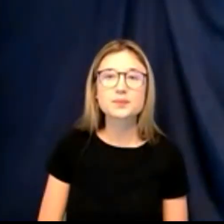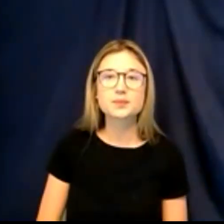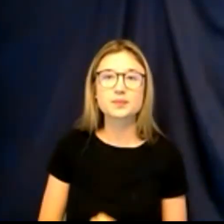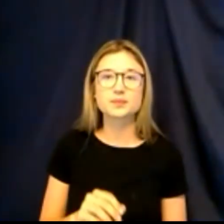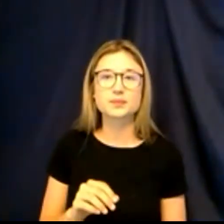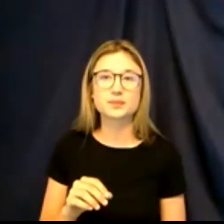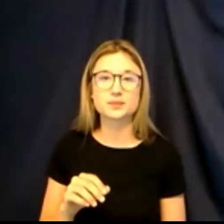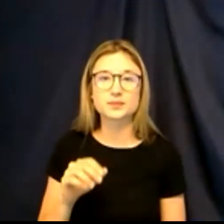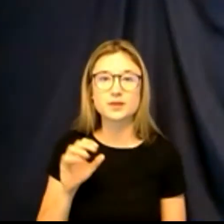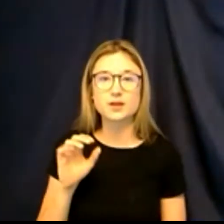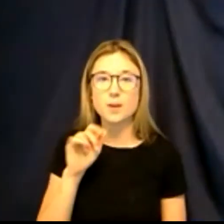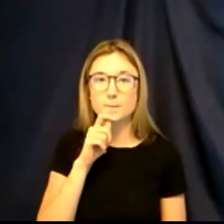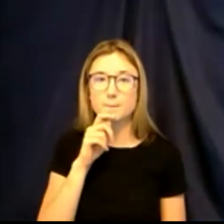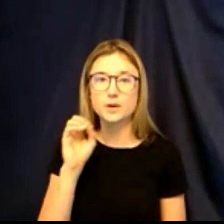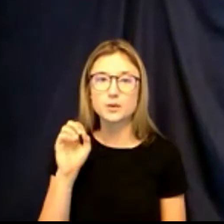Okay.